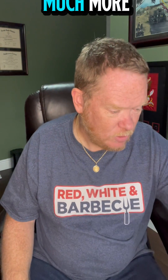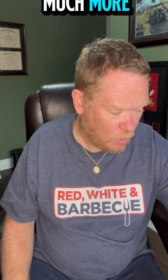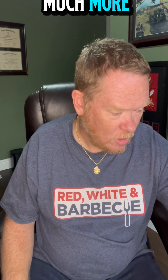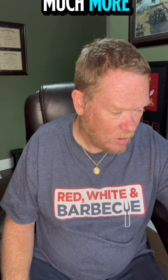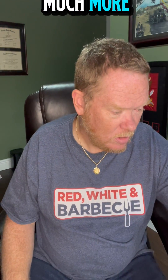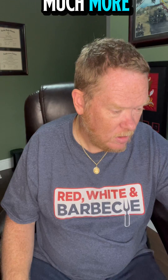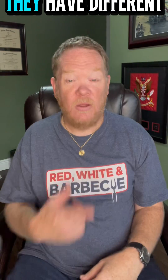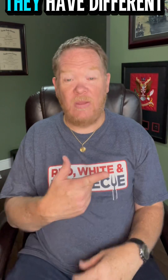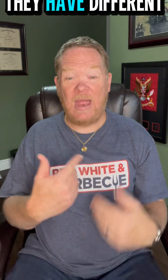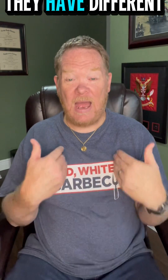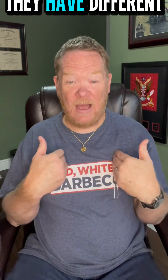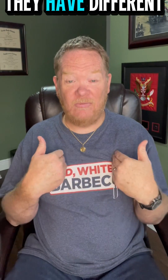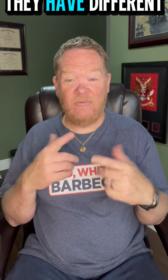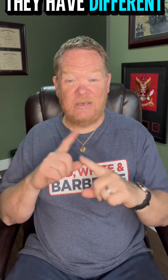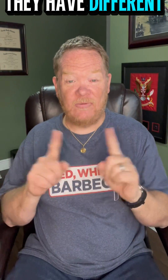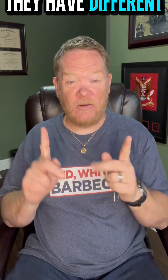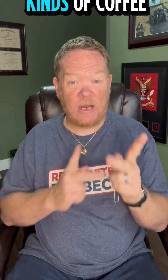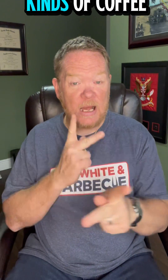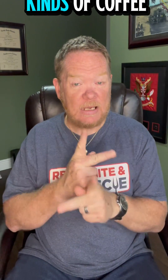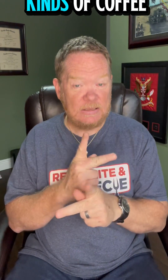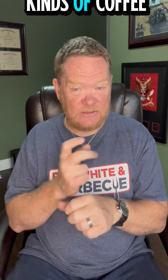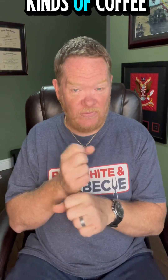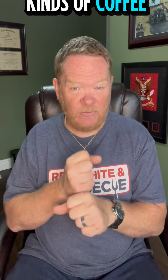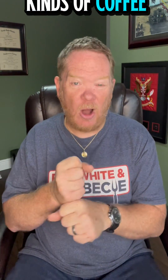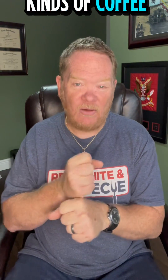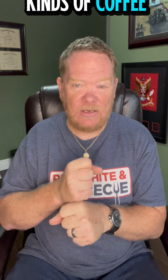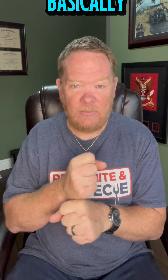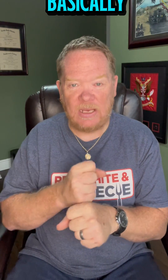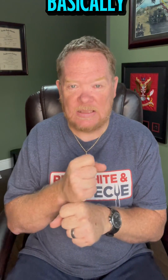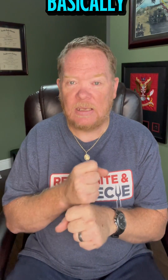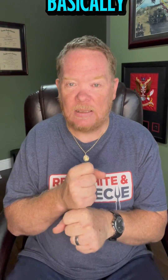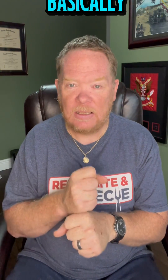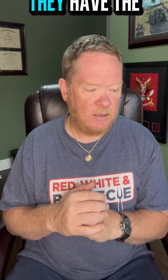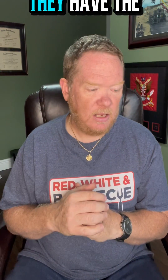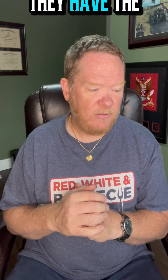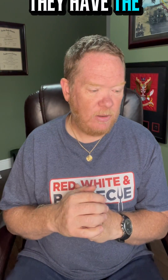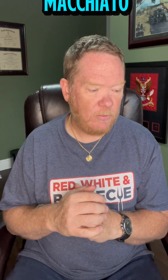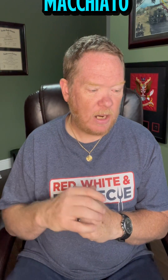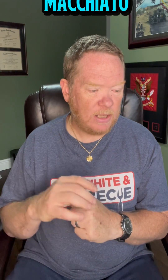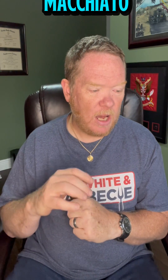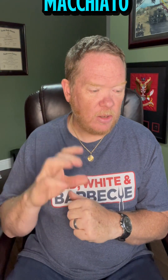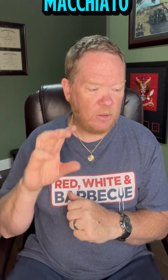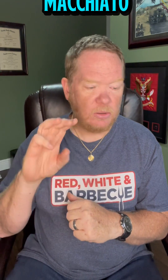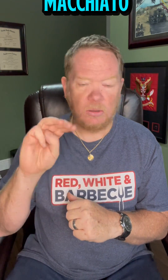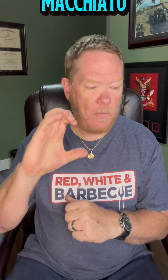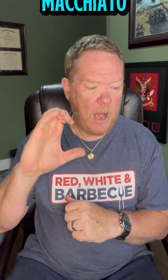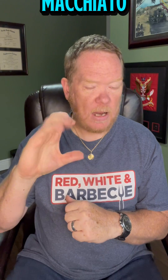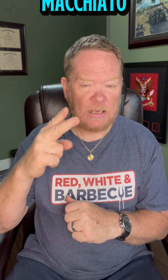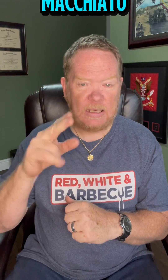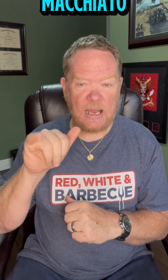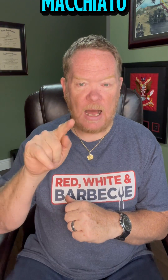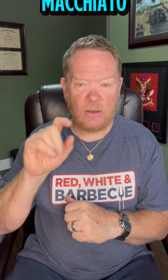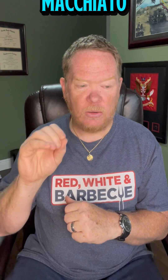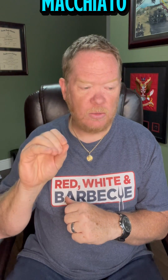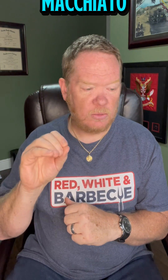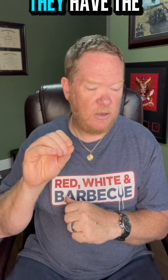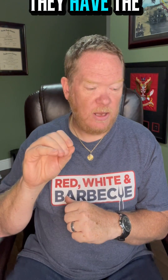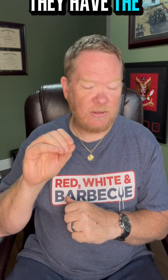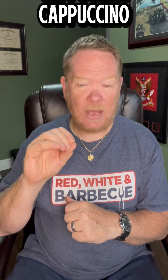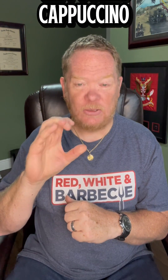more. They have different kinds of coffee, basically. They have the macchiato. They have the